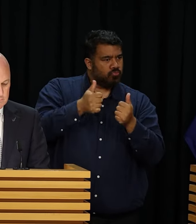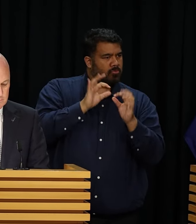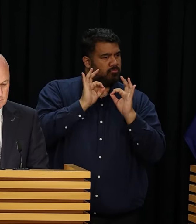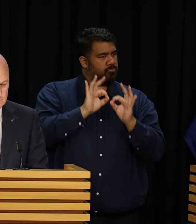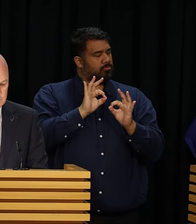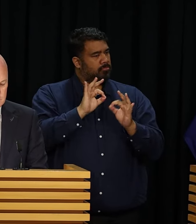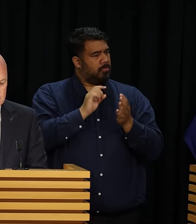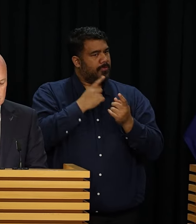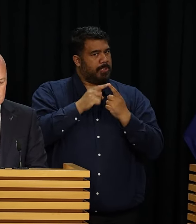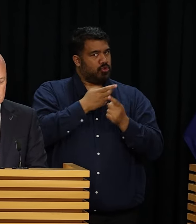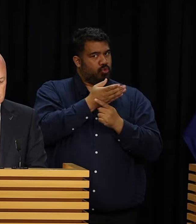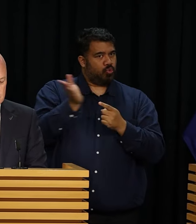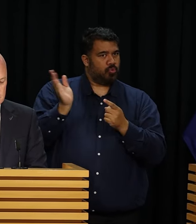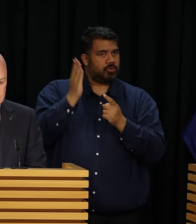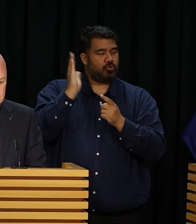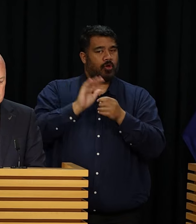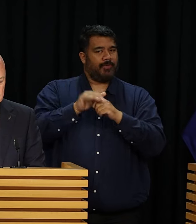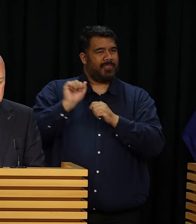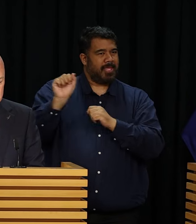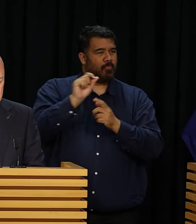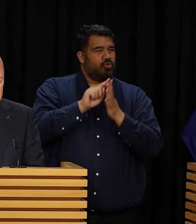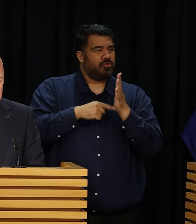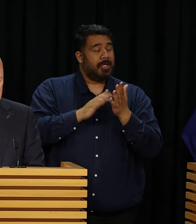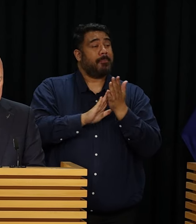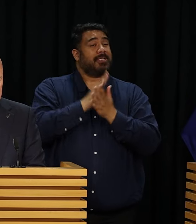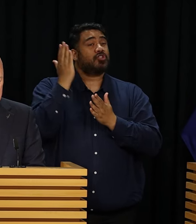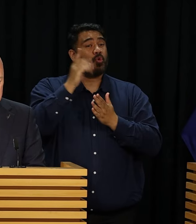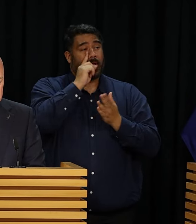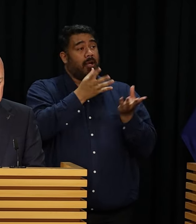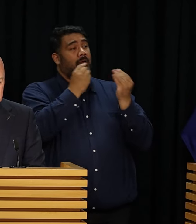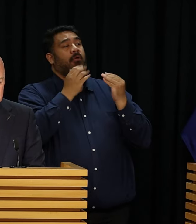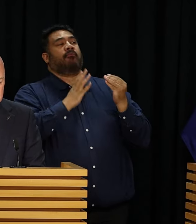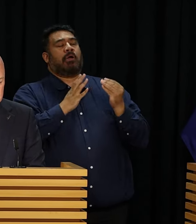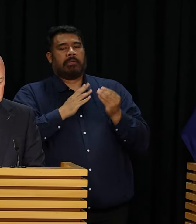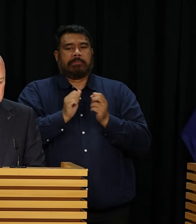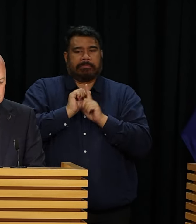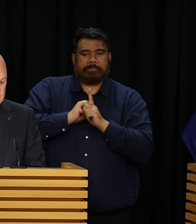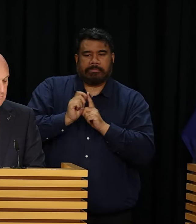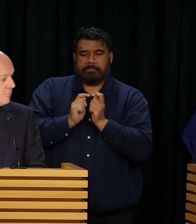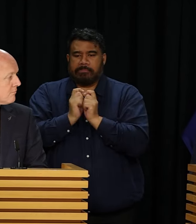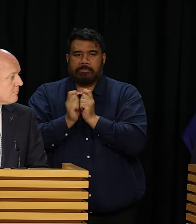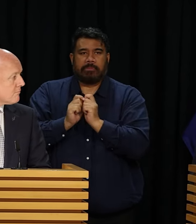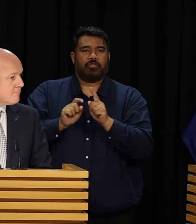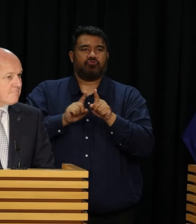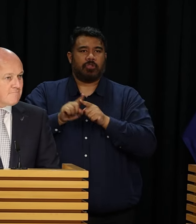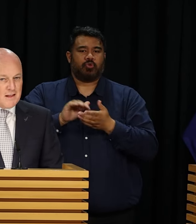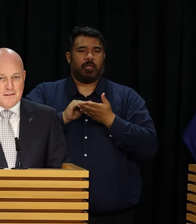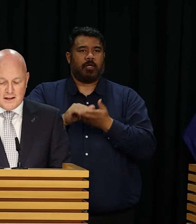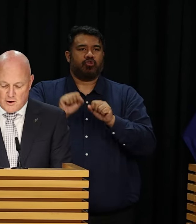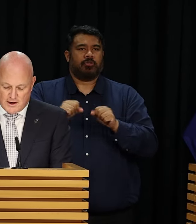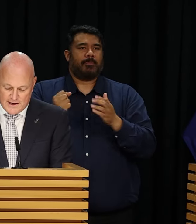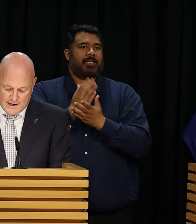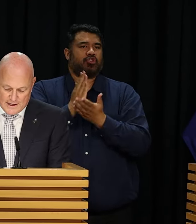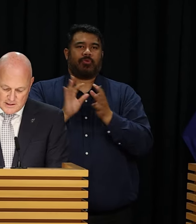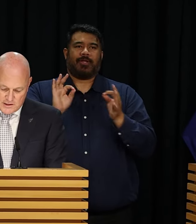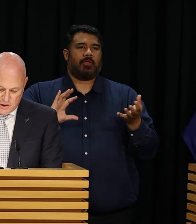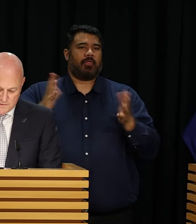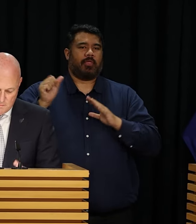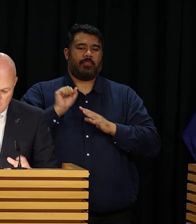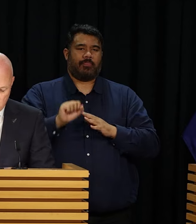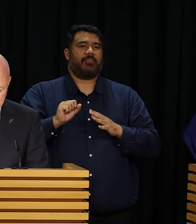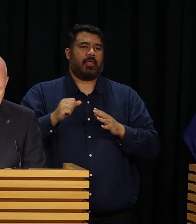their projects so that they can plan ahead to ensure as little disruption for students as possible. And I'll now pass back to the Prime Minister. Thank you, Erica.